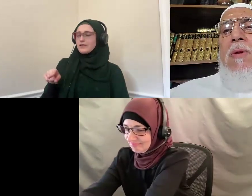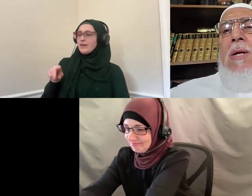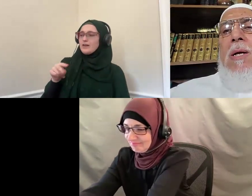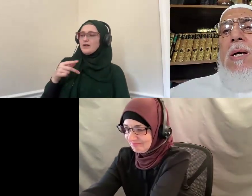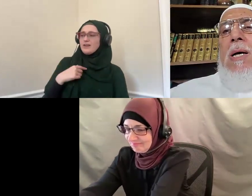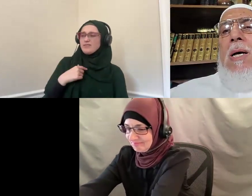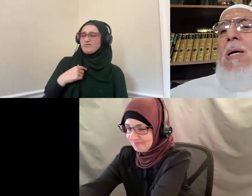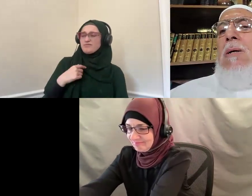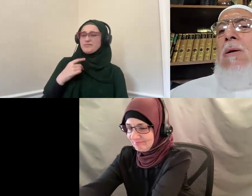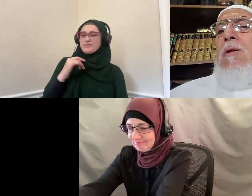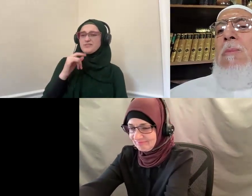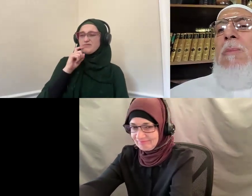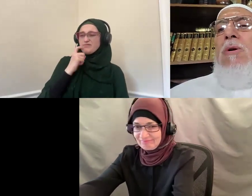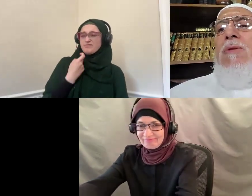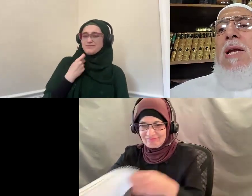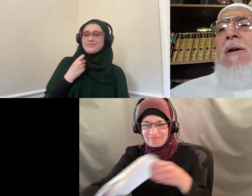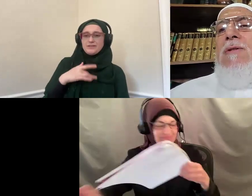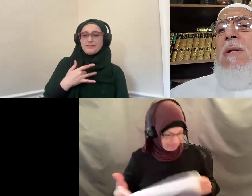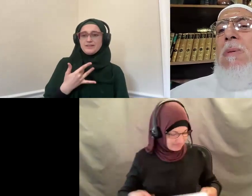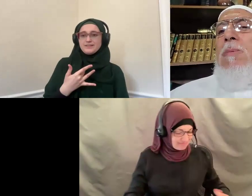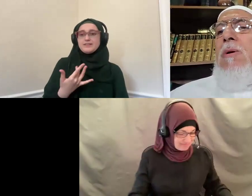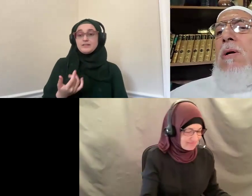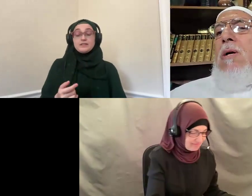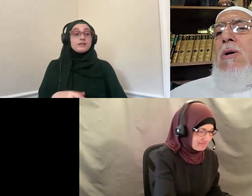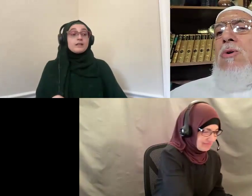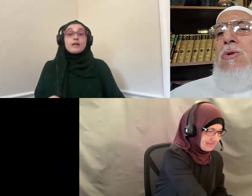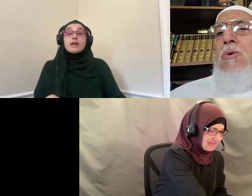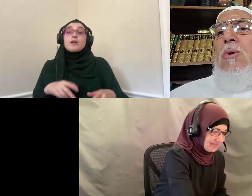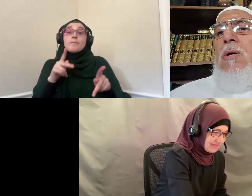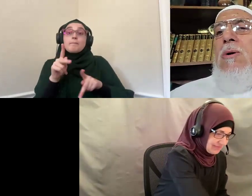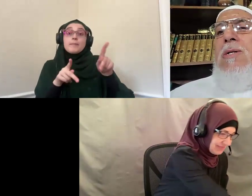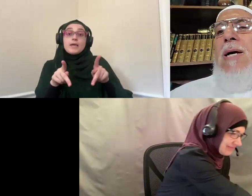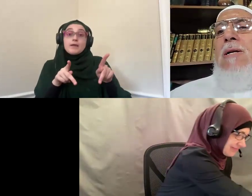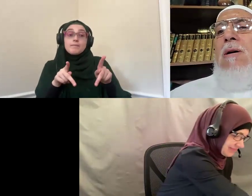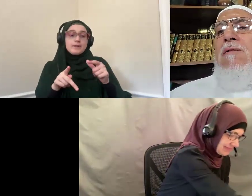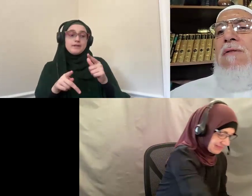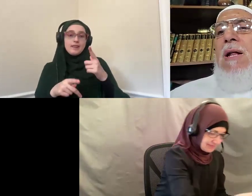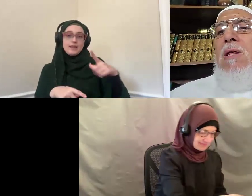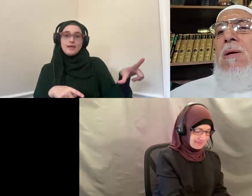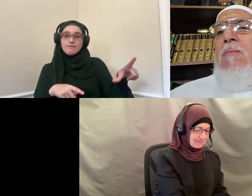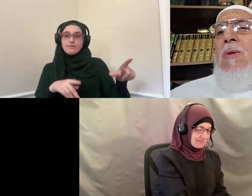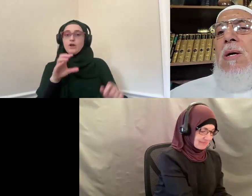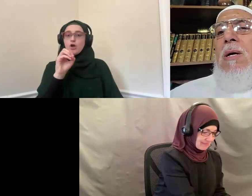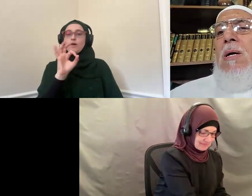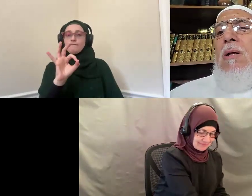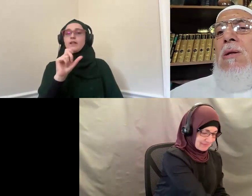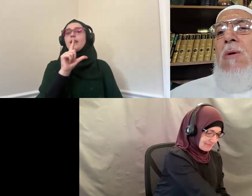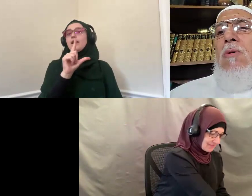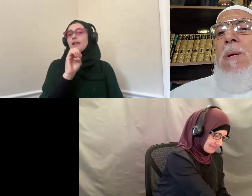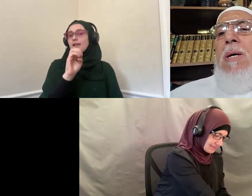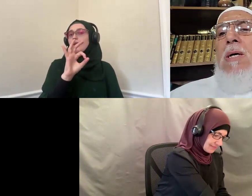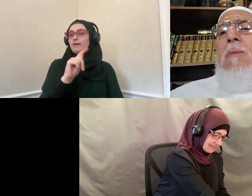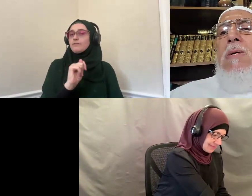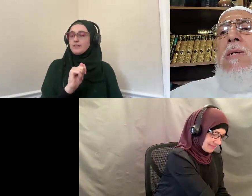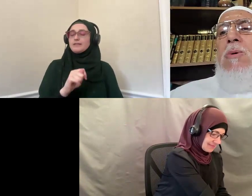will. And the people of the left, the people who stood on the wrong side of faith, they